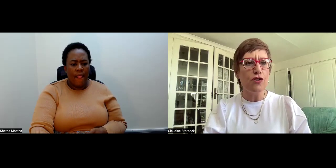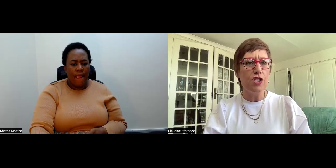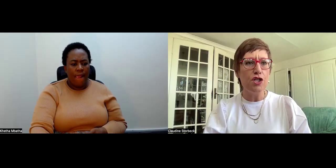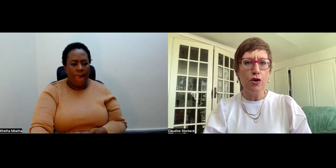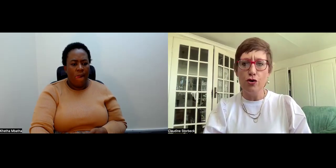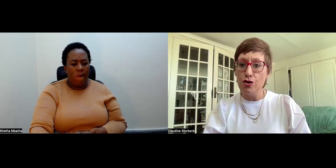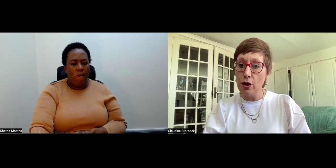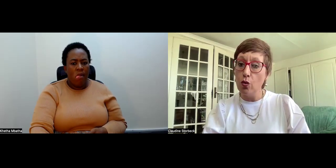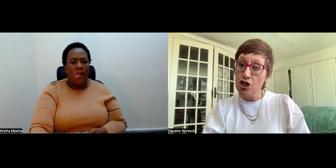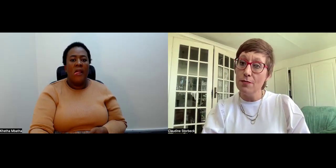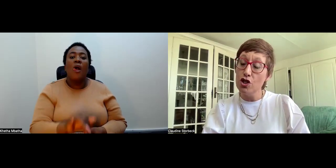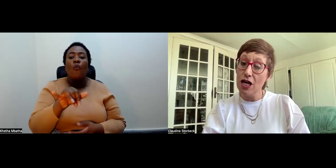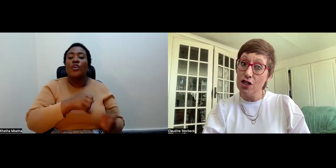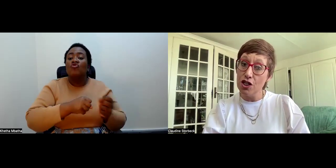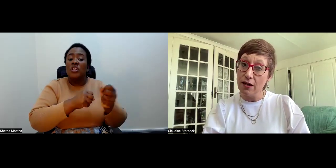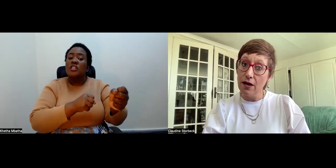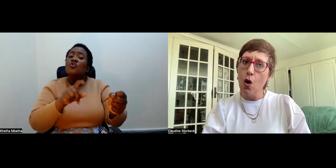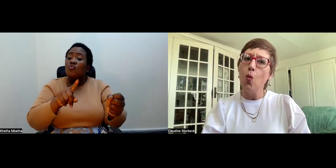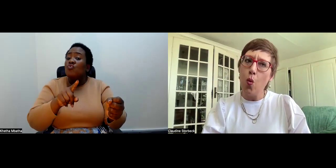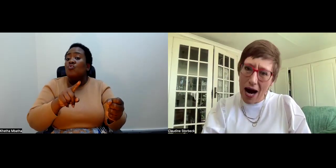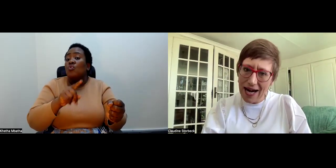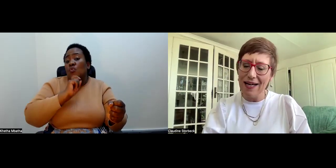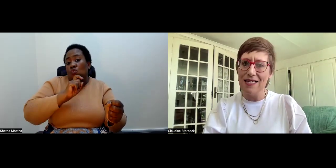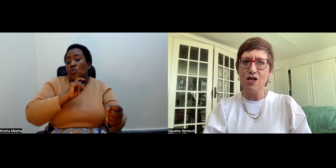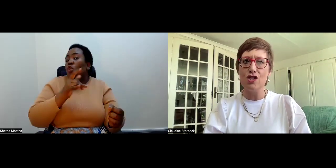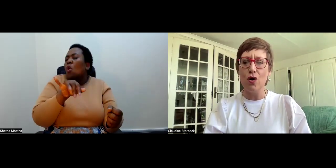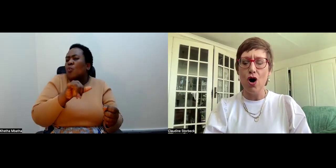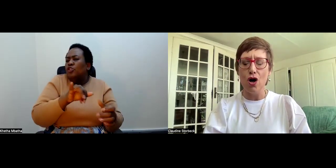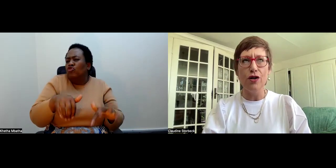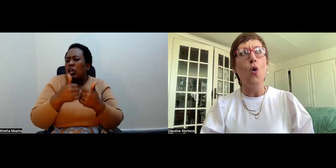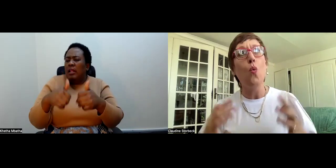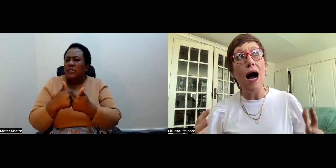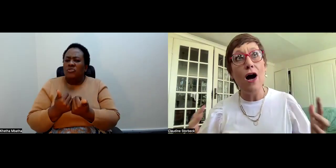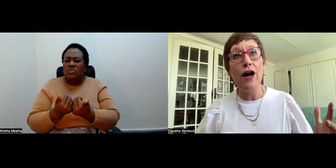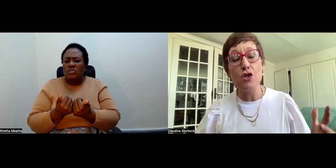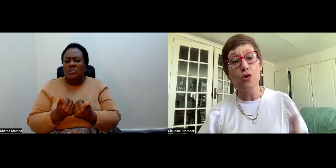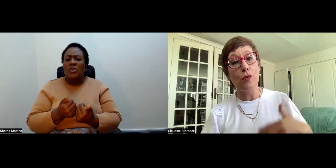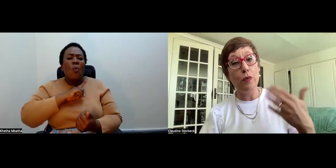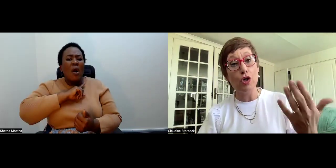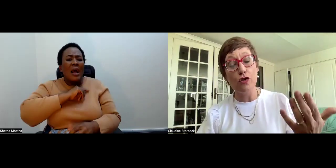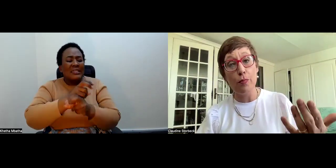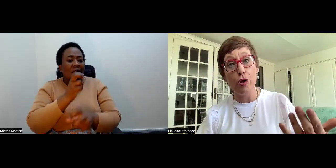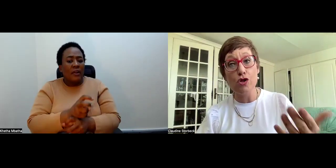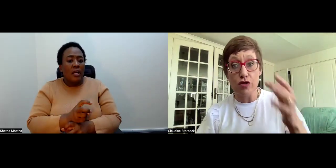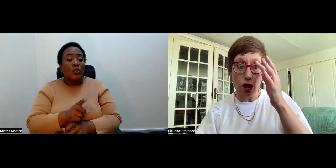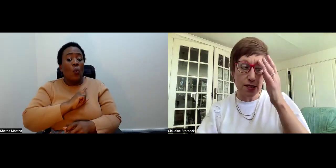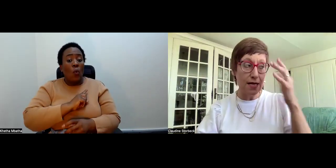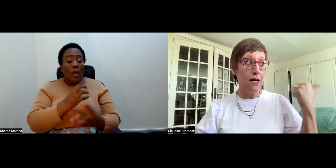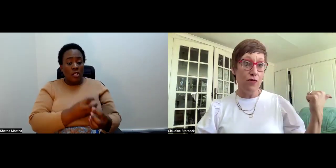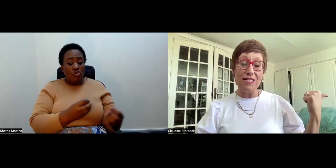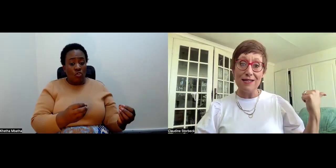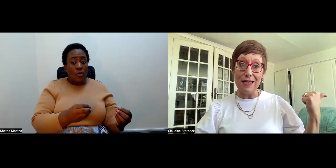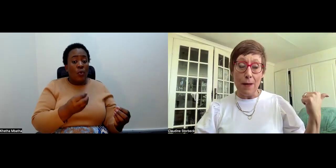Which strategies are you using, or which is the most challenging? Why is it so hard? Why are our children, when we looked at the Pearls